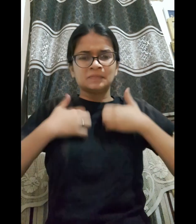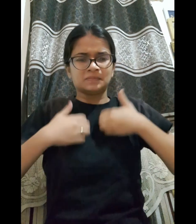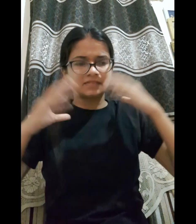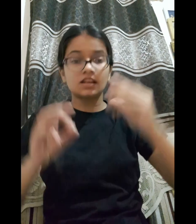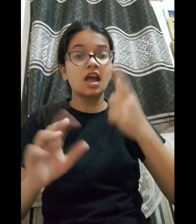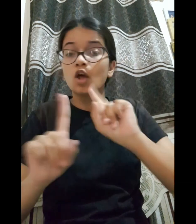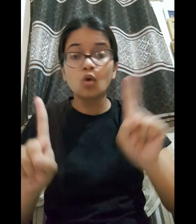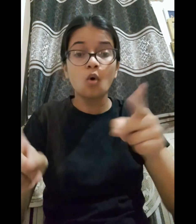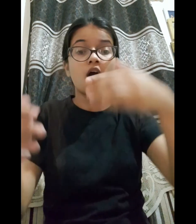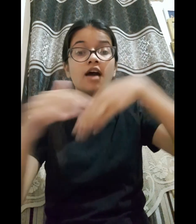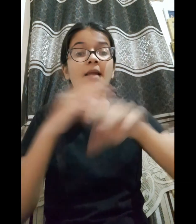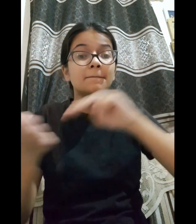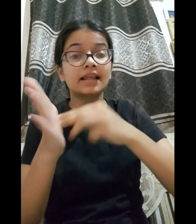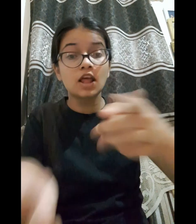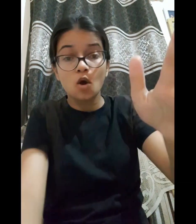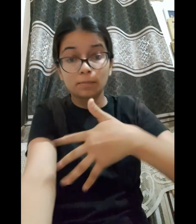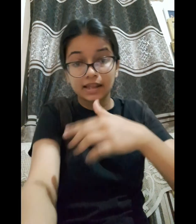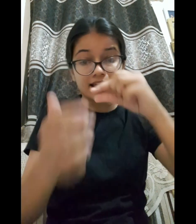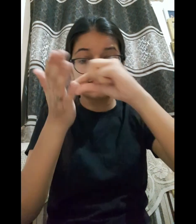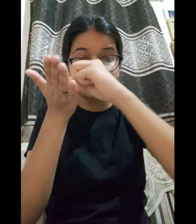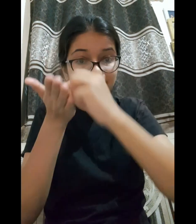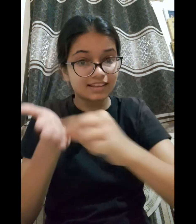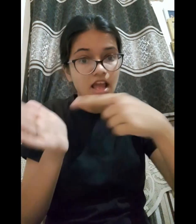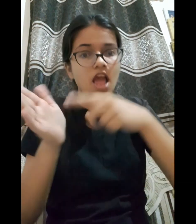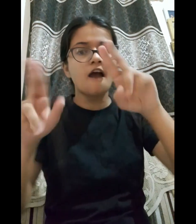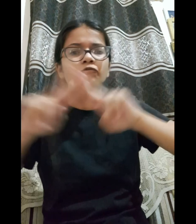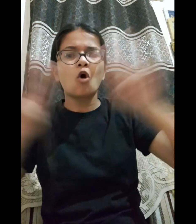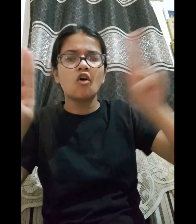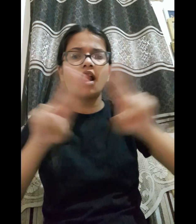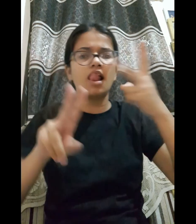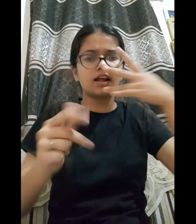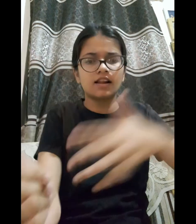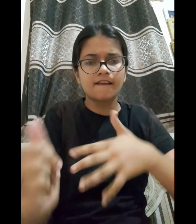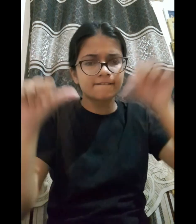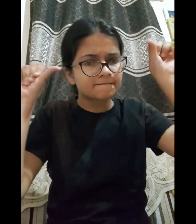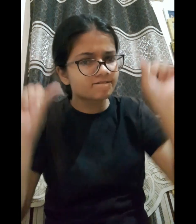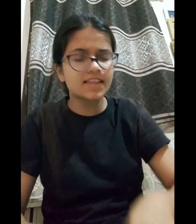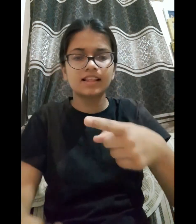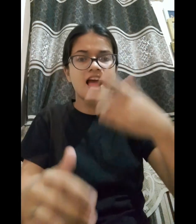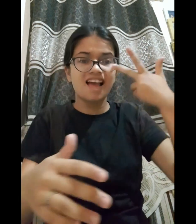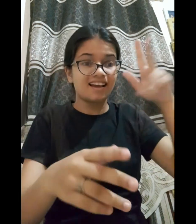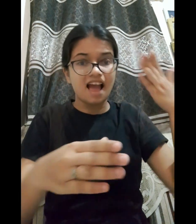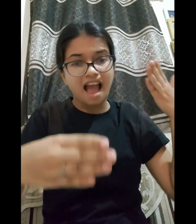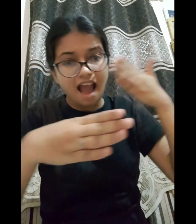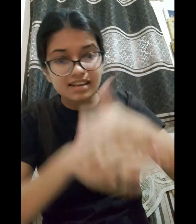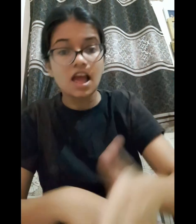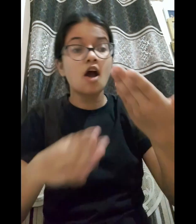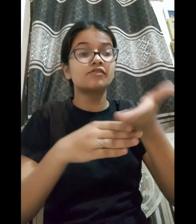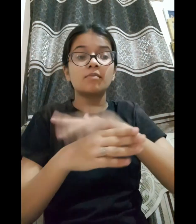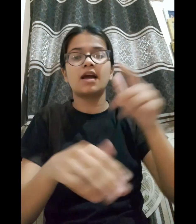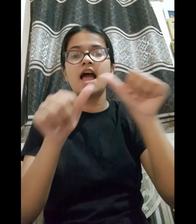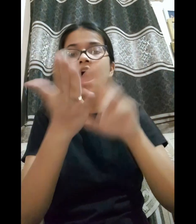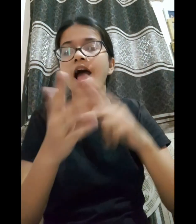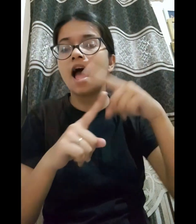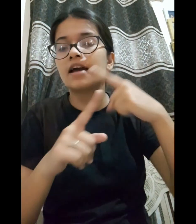bloods within your blood vessels, because these blood vessels have been attacked by the antibodies, thinking